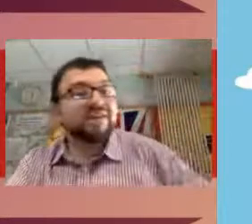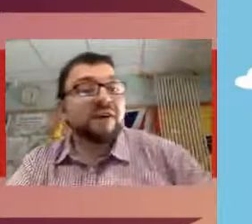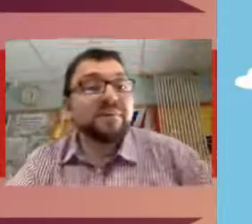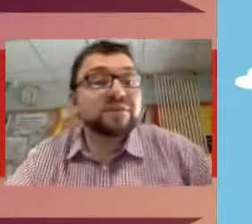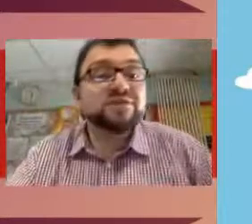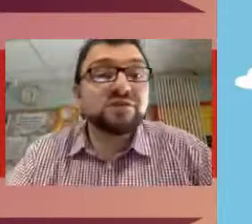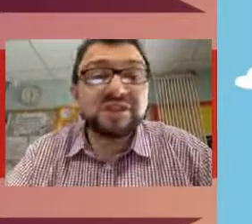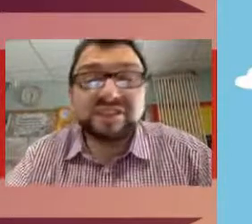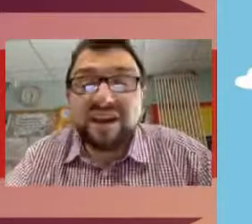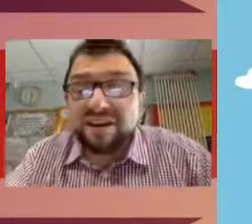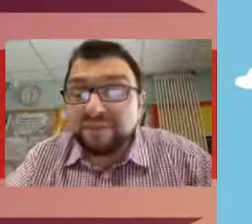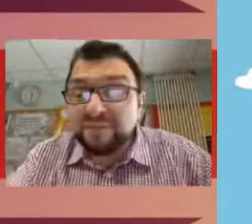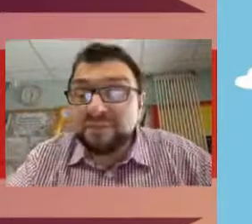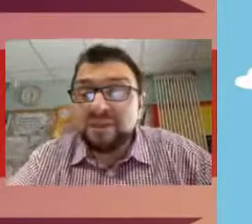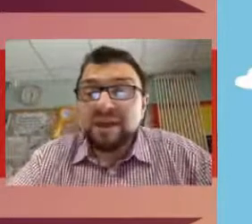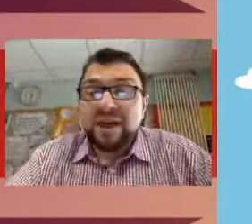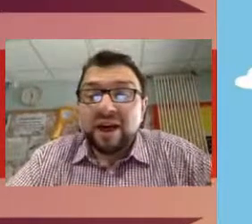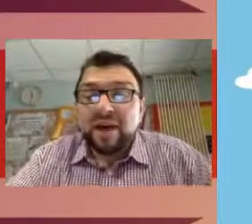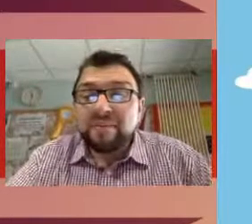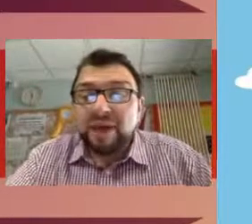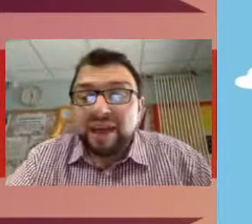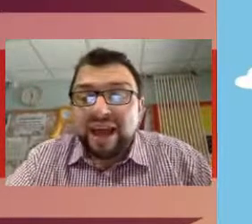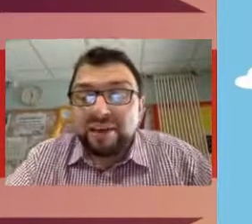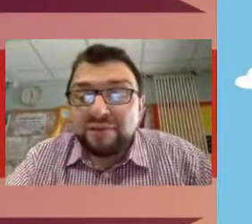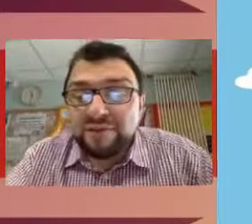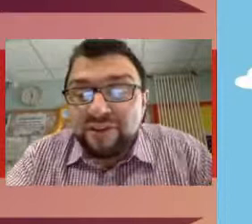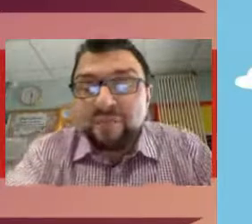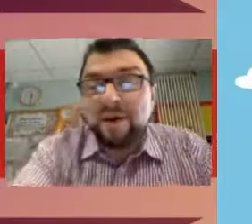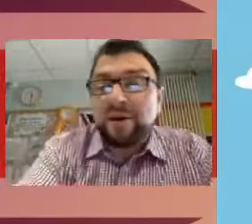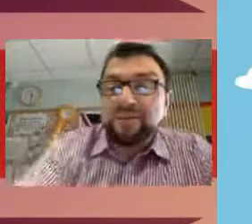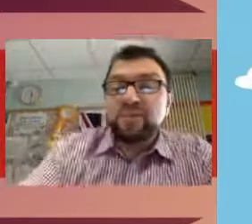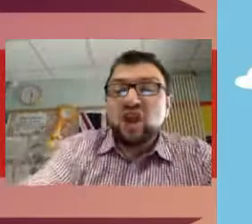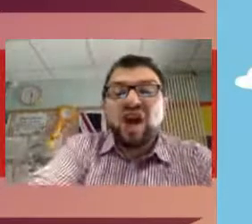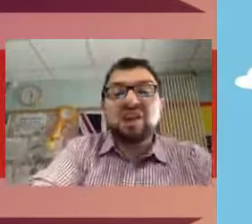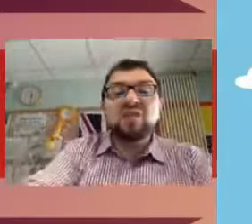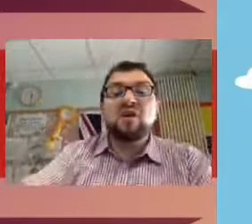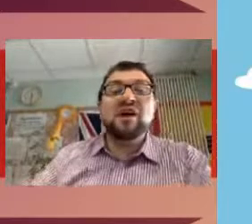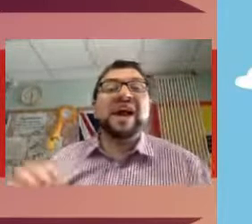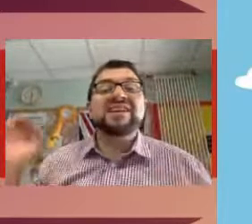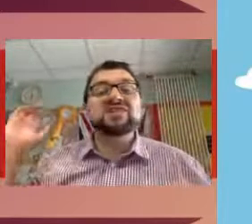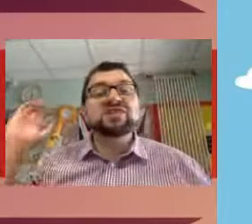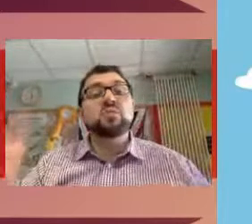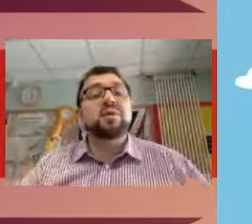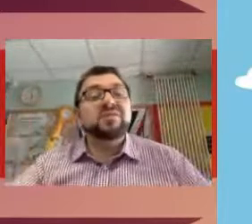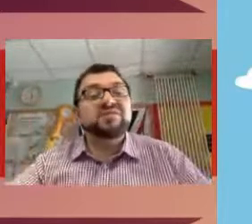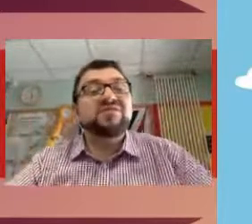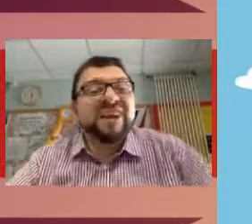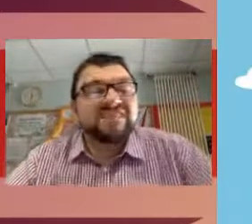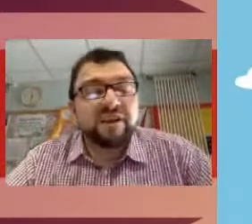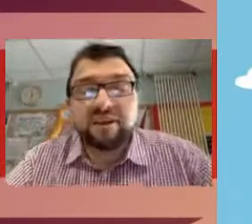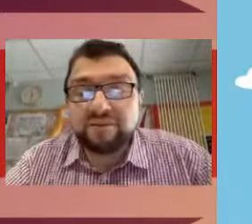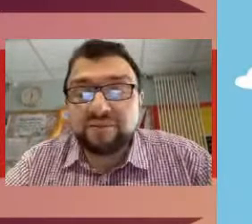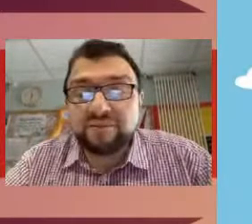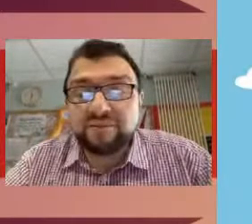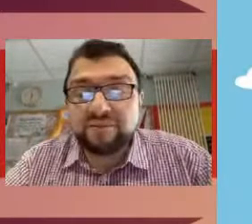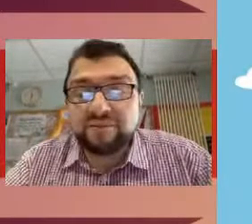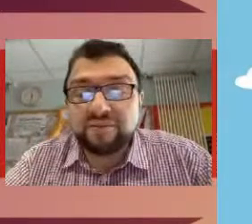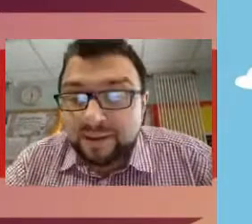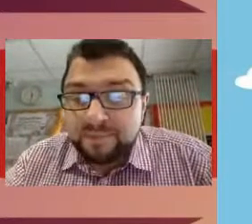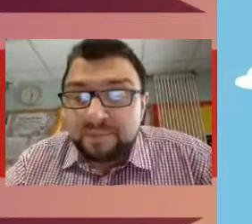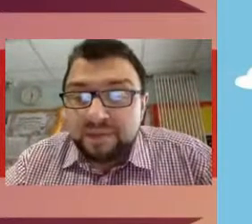in. Thank you very much for joining us live. And hello from Philippa. Earlier on, I asked you what it must have felt like